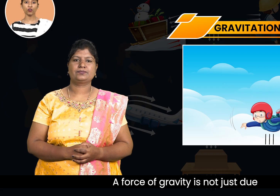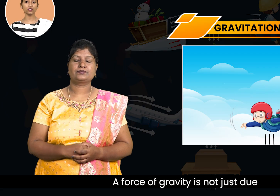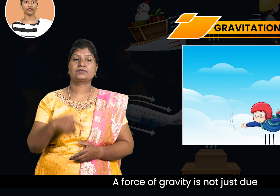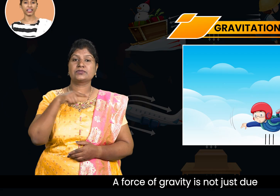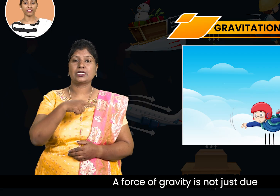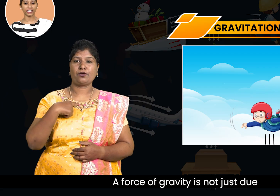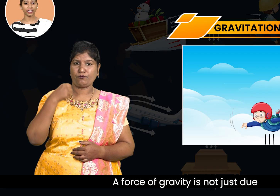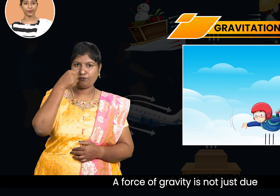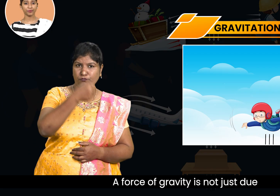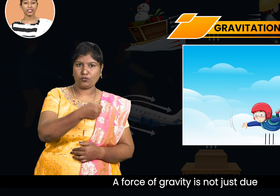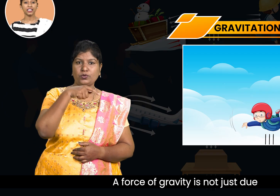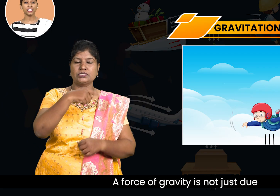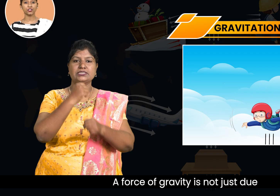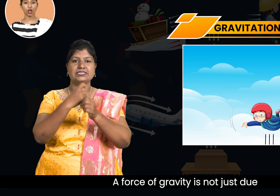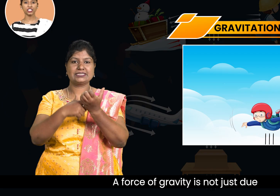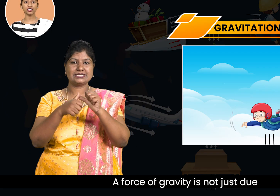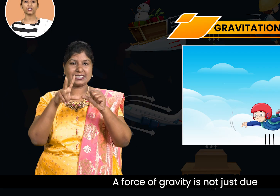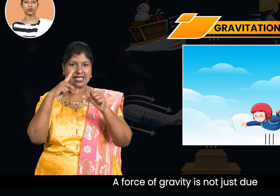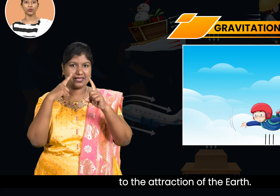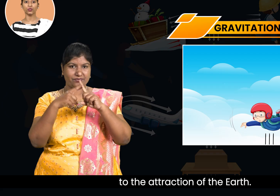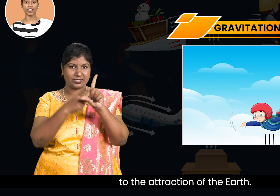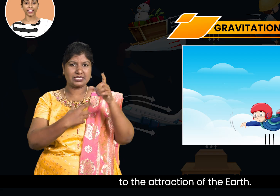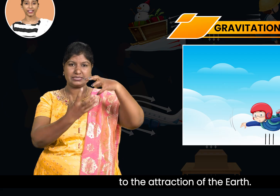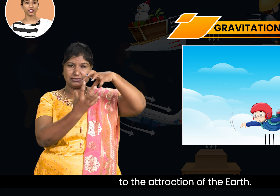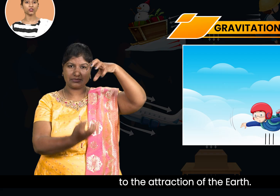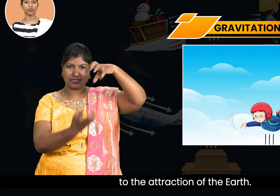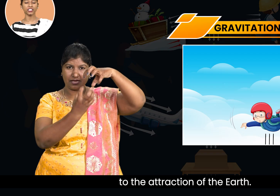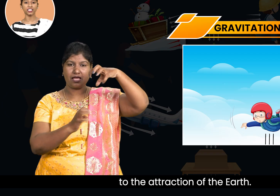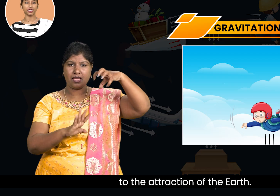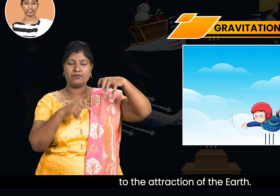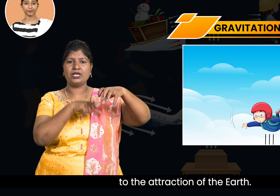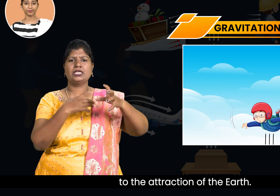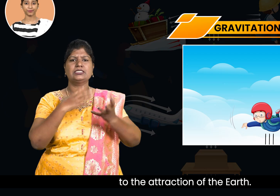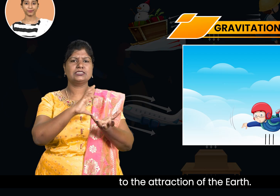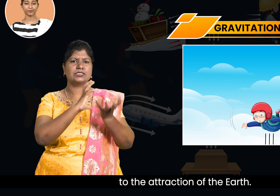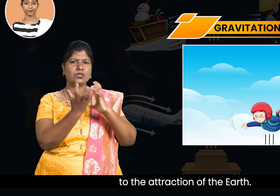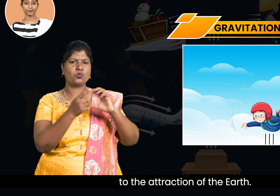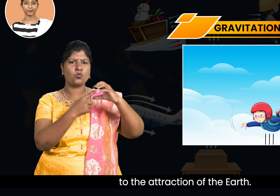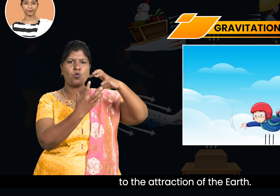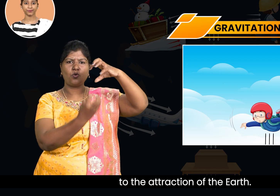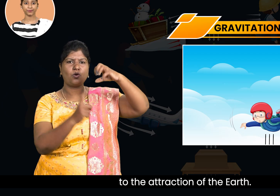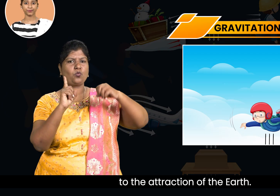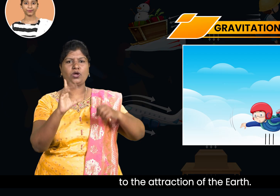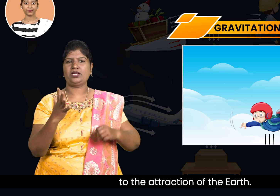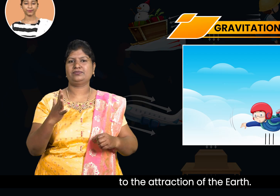A force of gravity is not just due to the attraction of the earth.